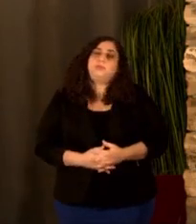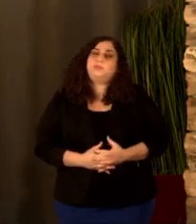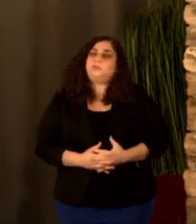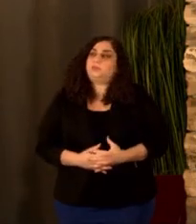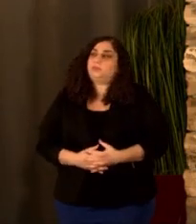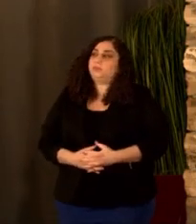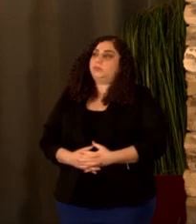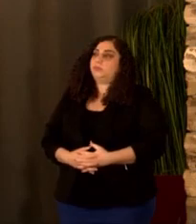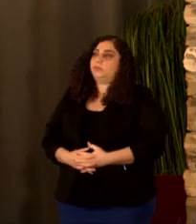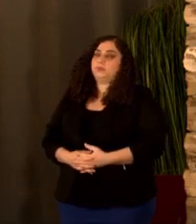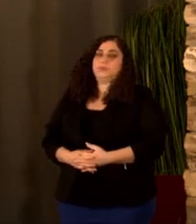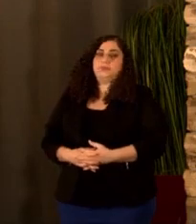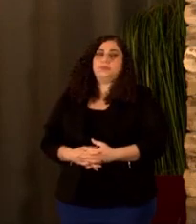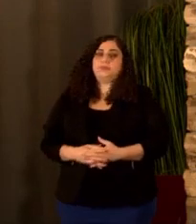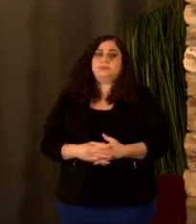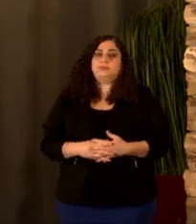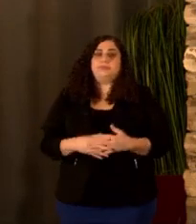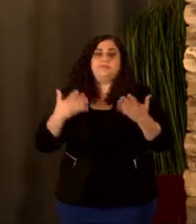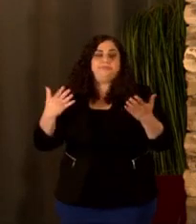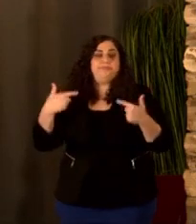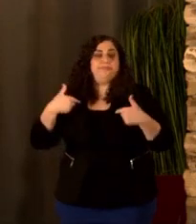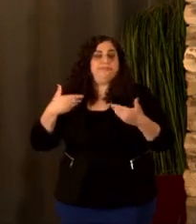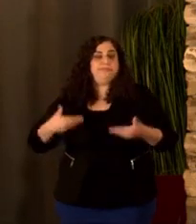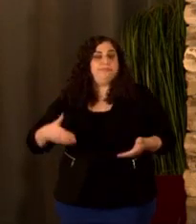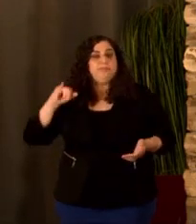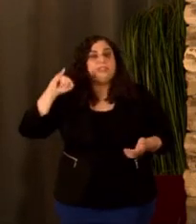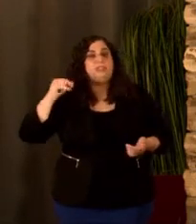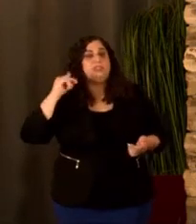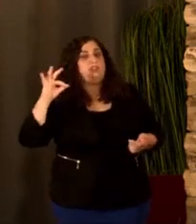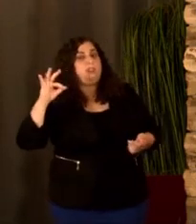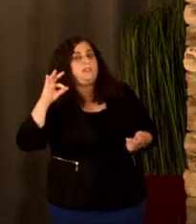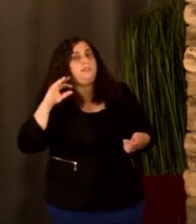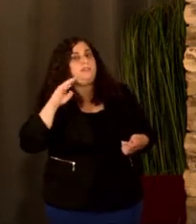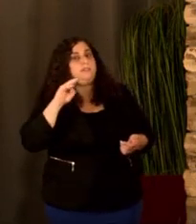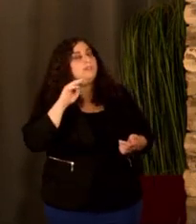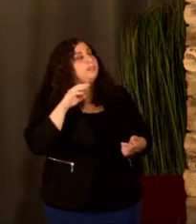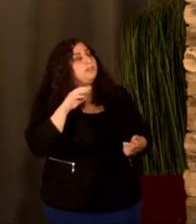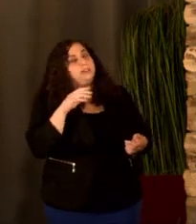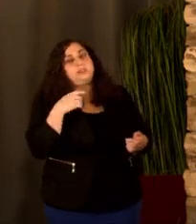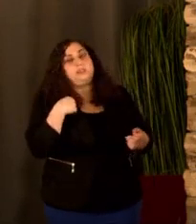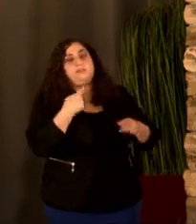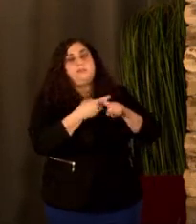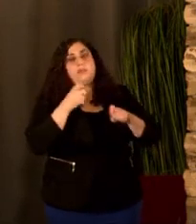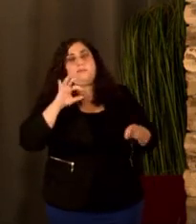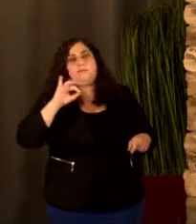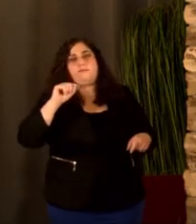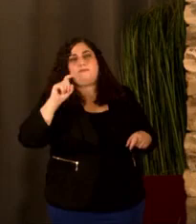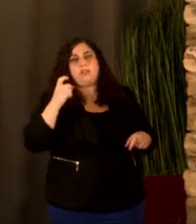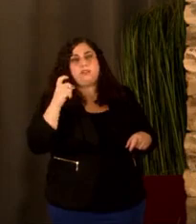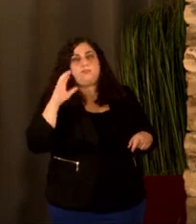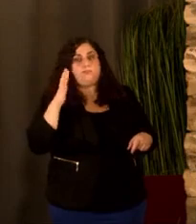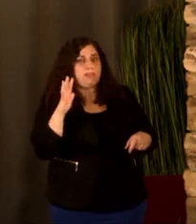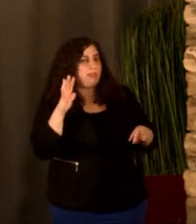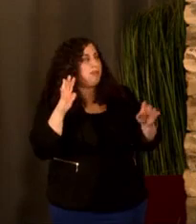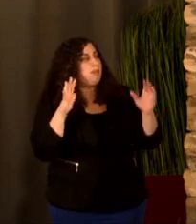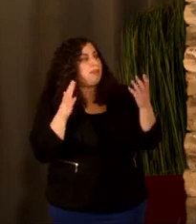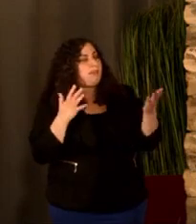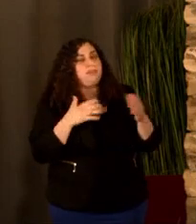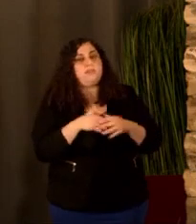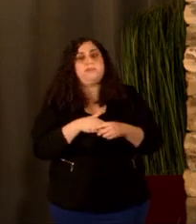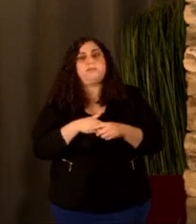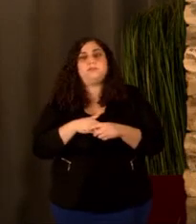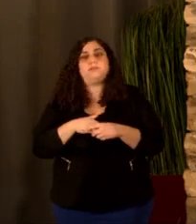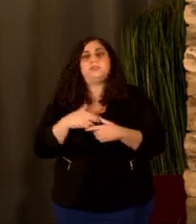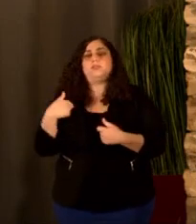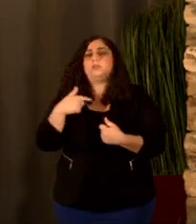Hi, Mr. Governor. Jeff McAdam, Fox 5. There's obviously only so many hotels, motels you can move into, only so much